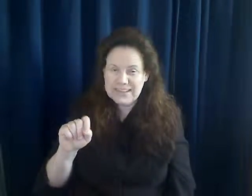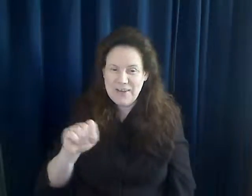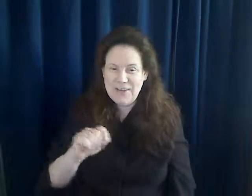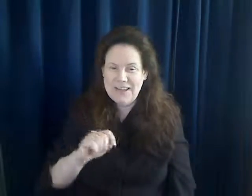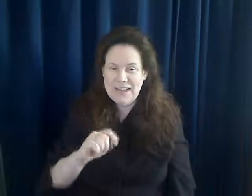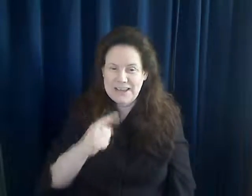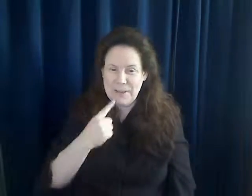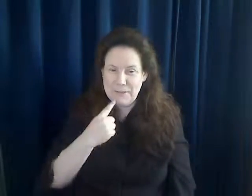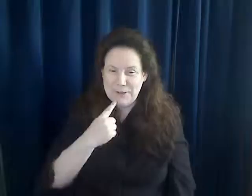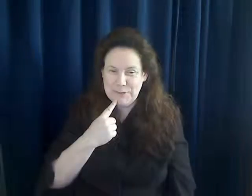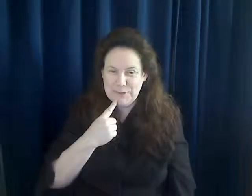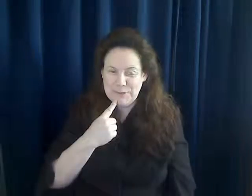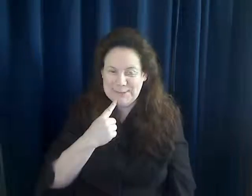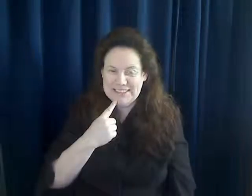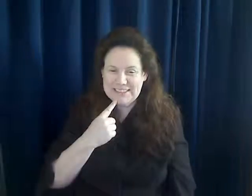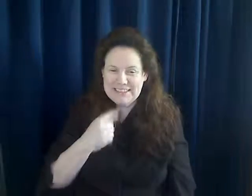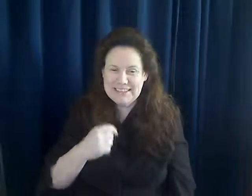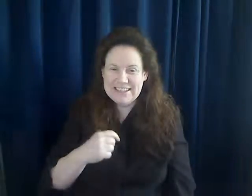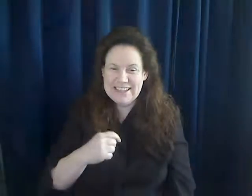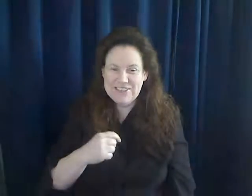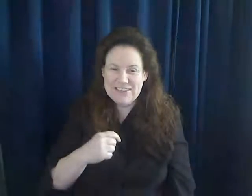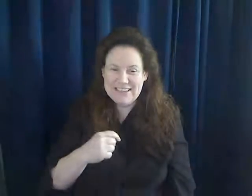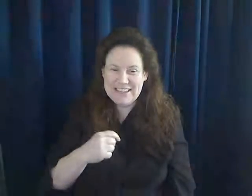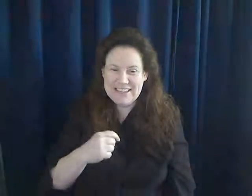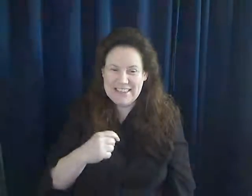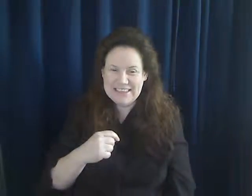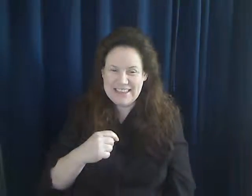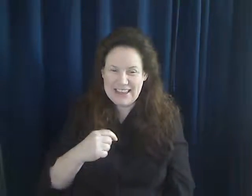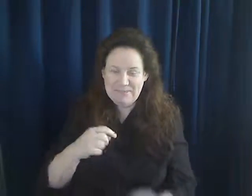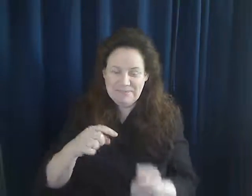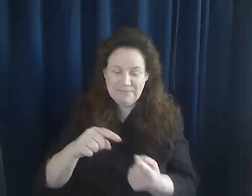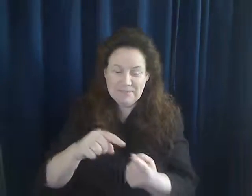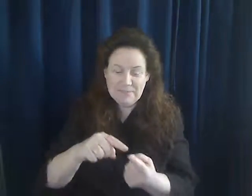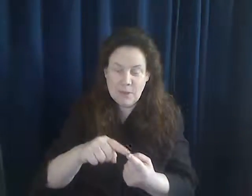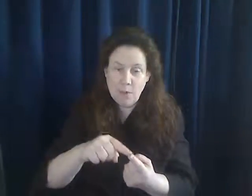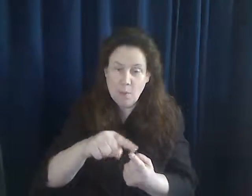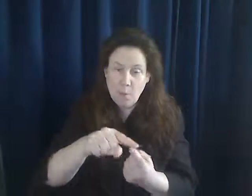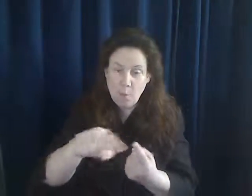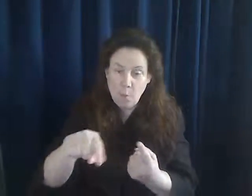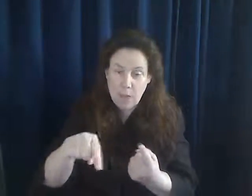Now I'll add a mouth movement in case you didn't get it that time.